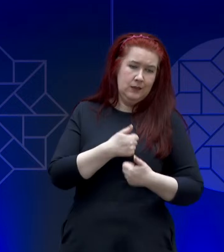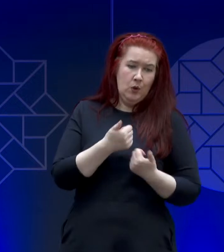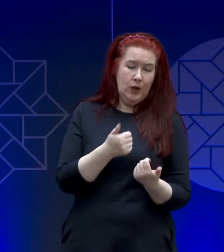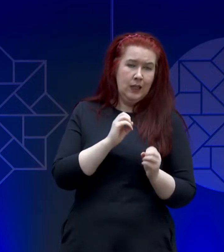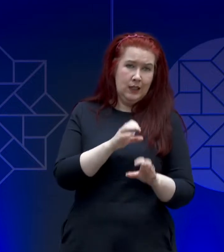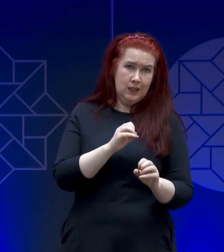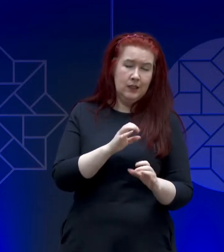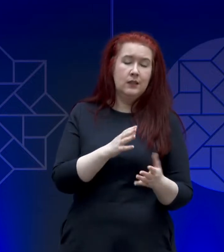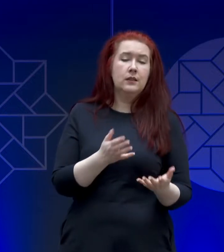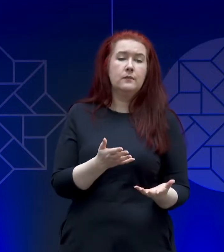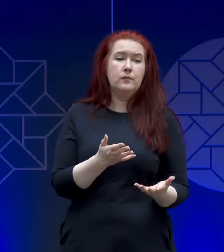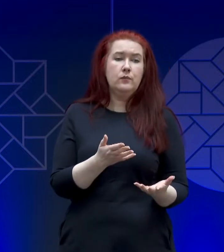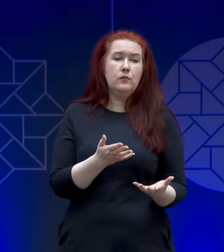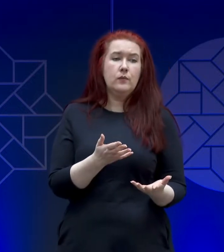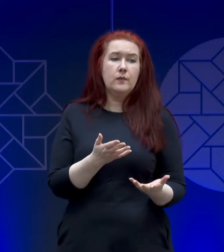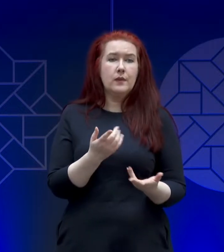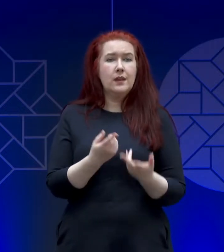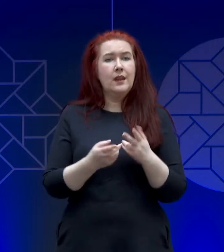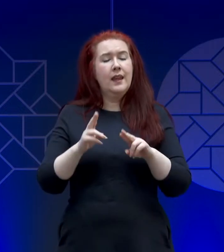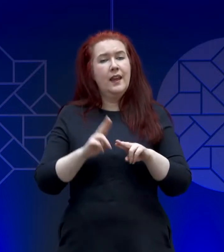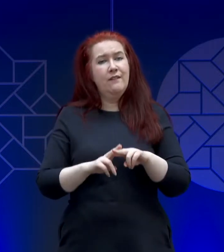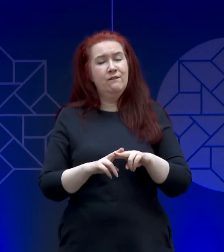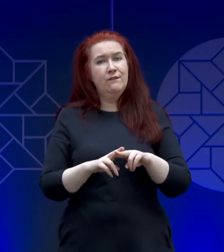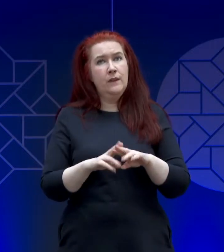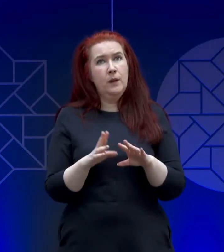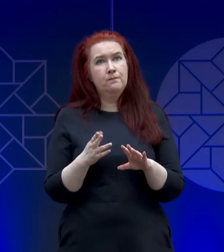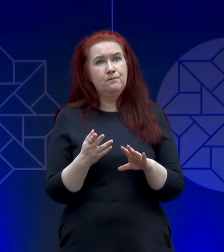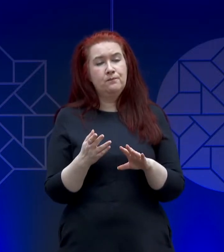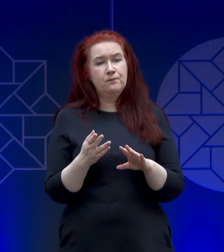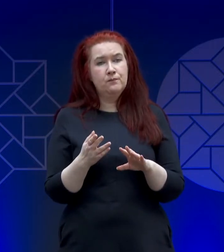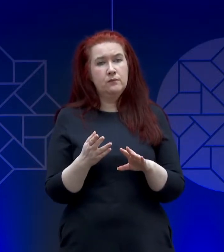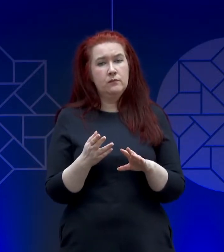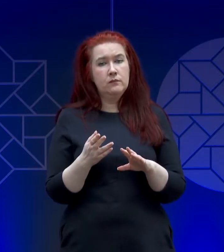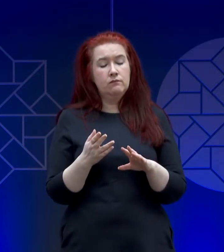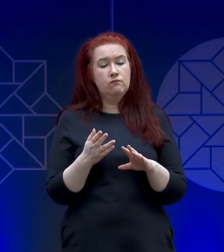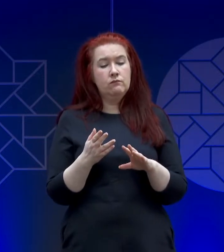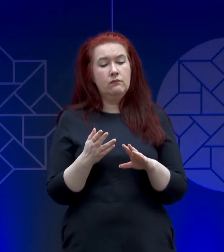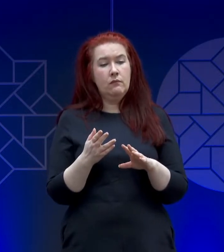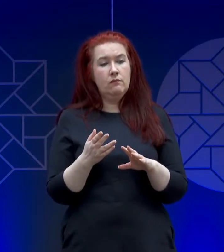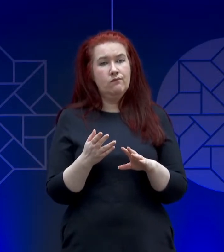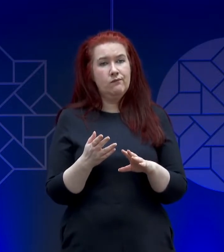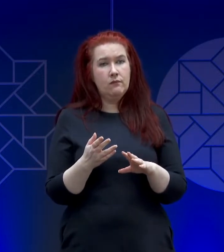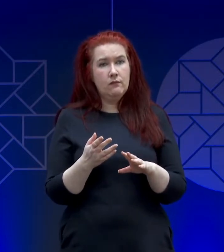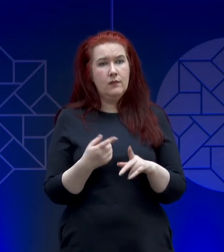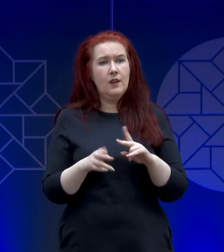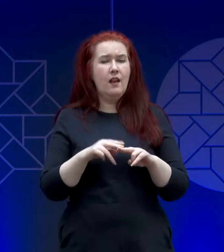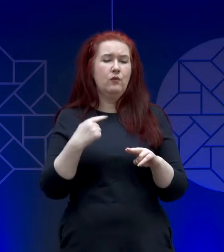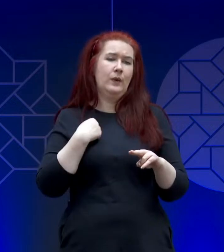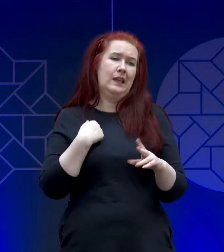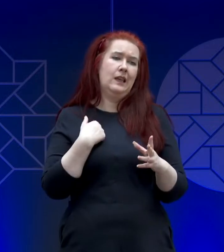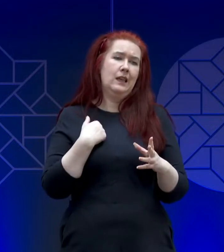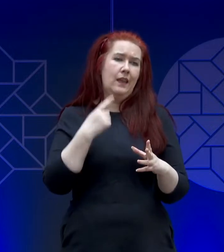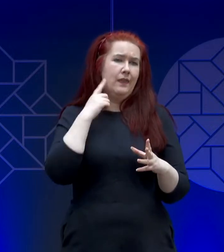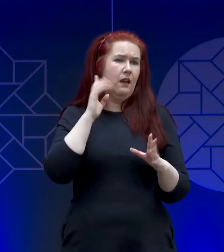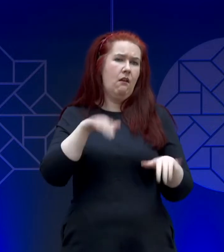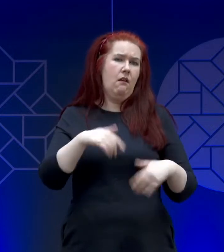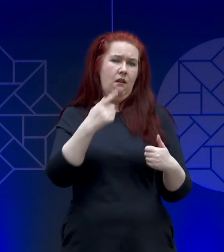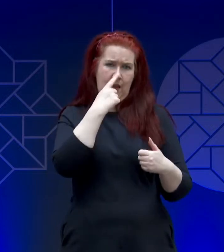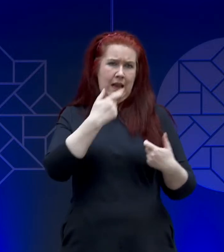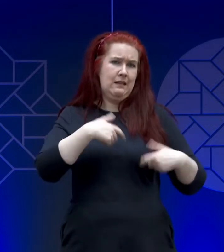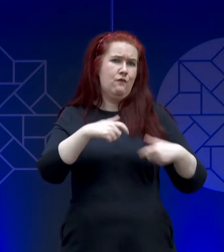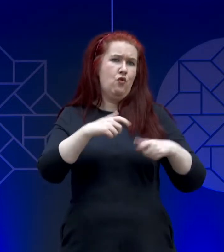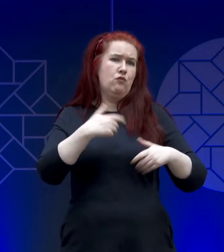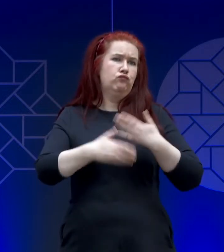morning, if we just take the view that we can carry on as we are just